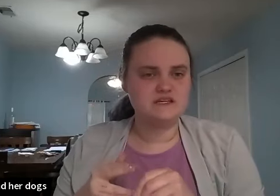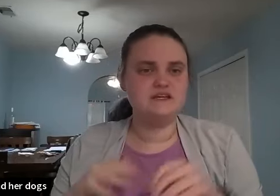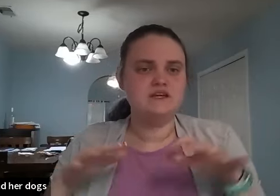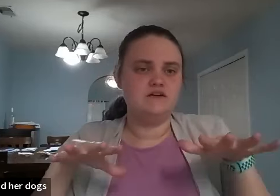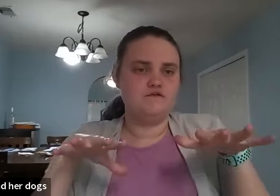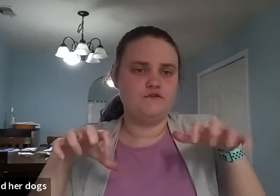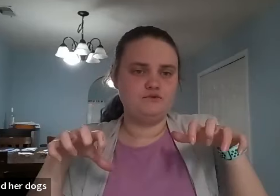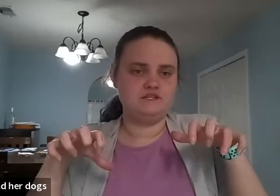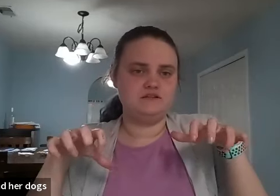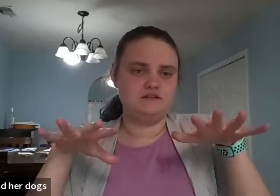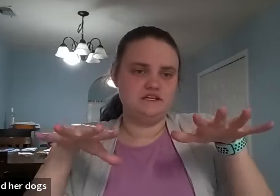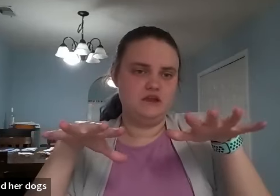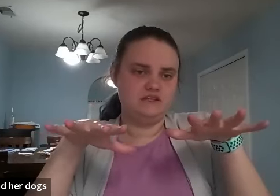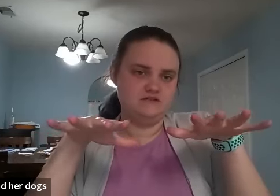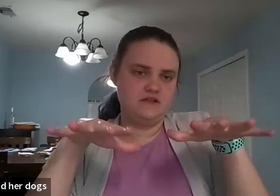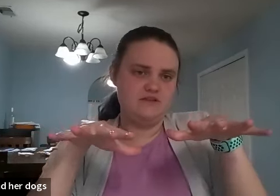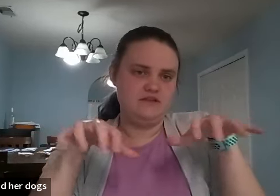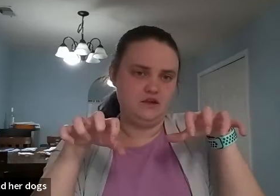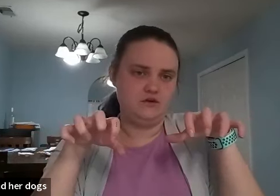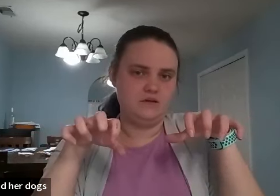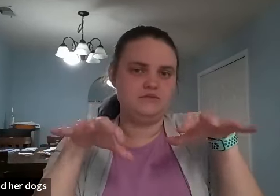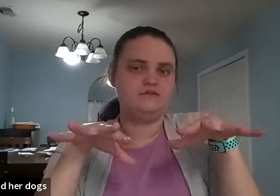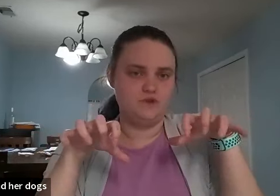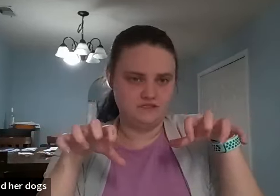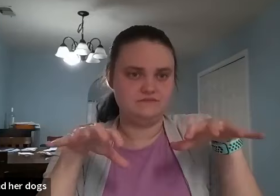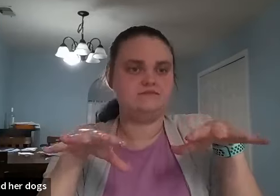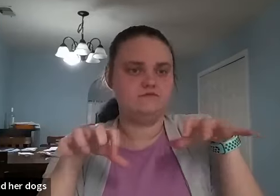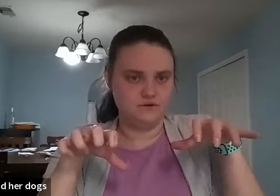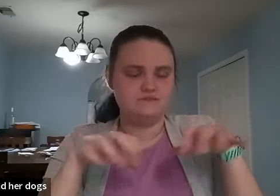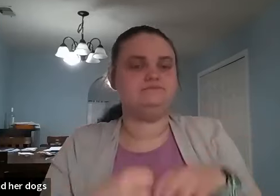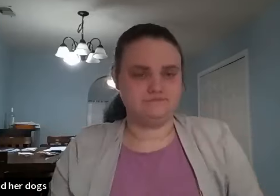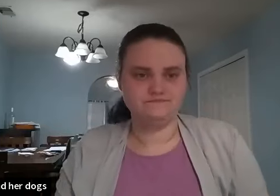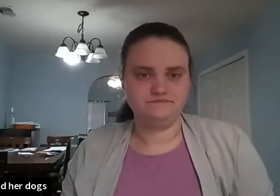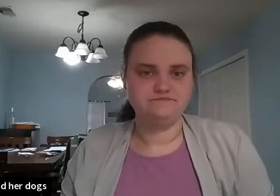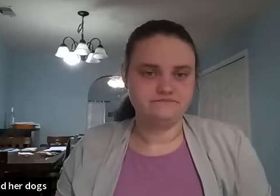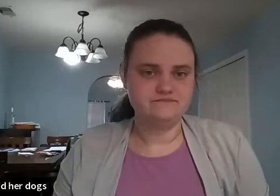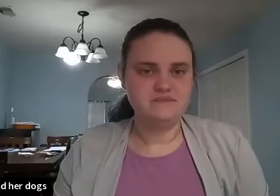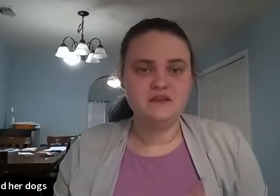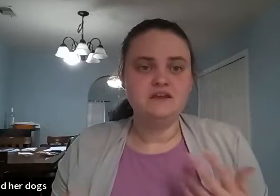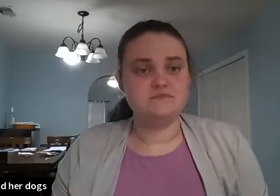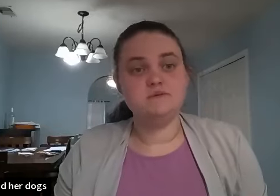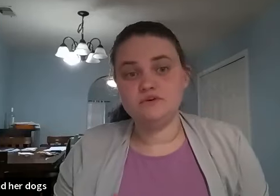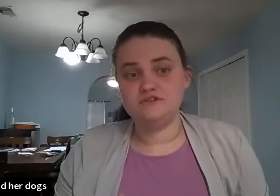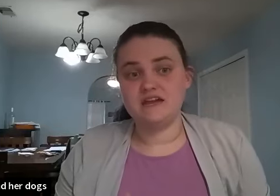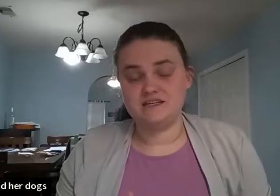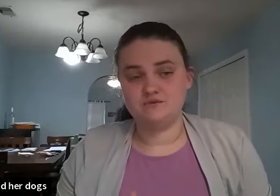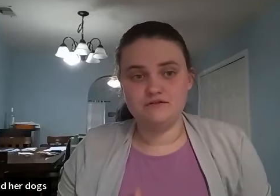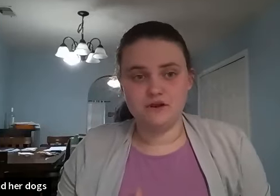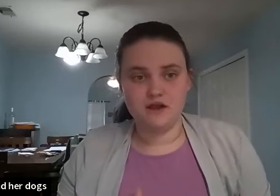frozen, frozen. It's like your hands are flat and then they curl up, frozen, frozen. Mm-hmm. Some people will use that as well for